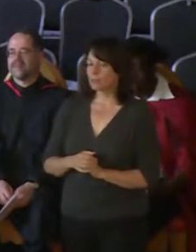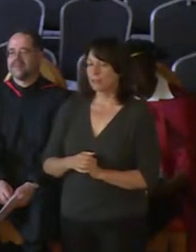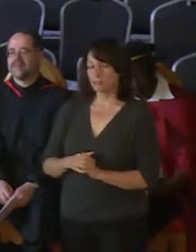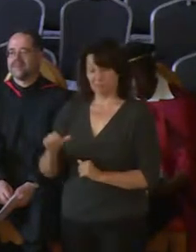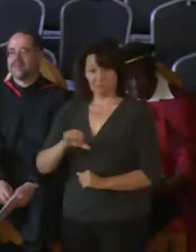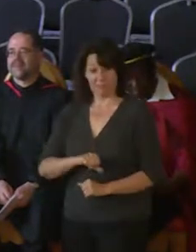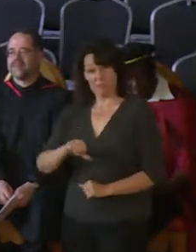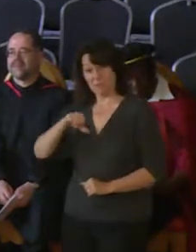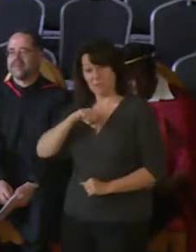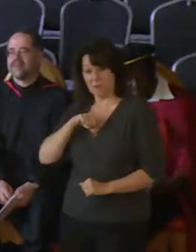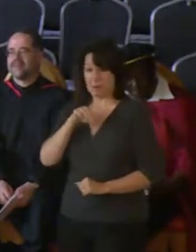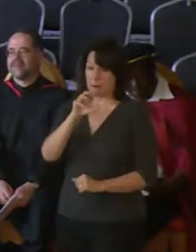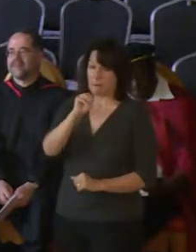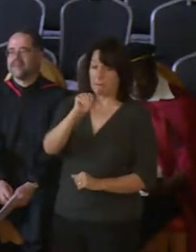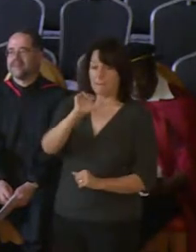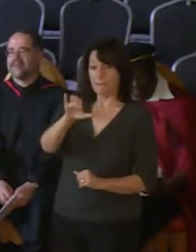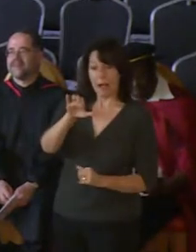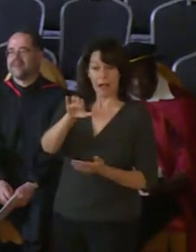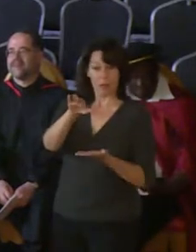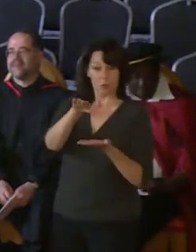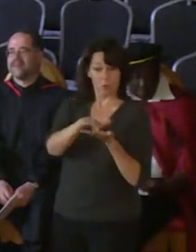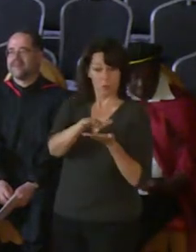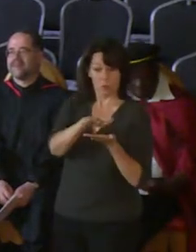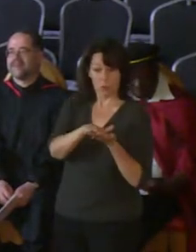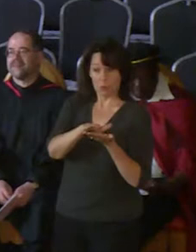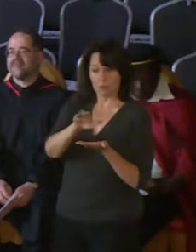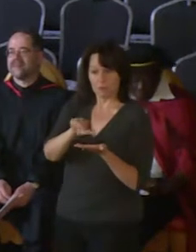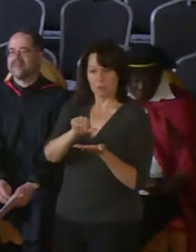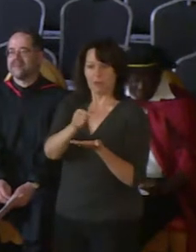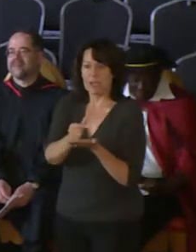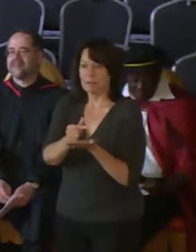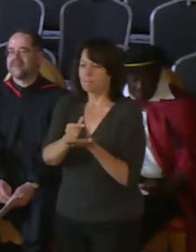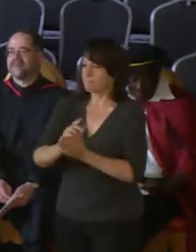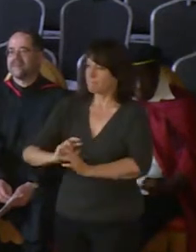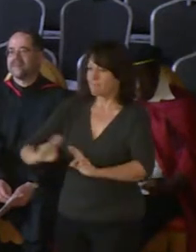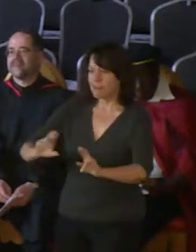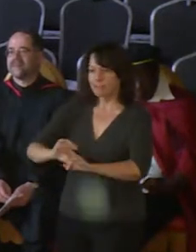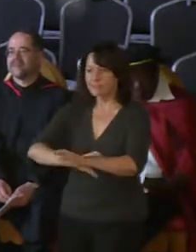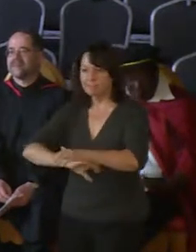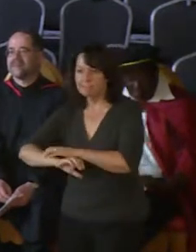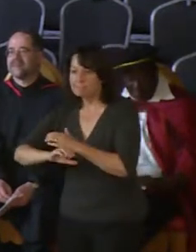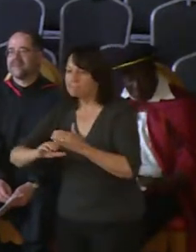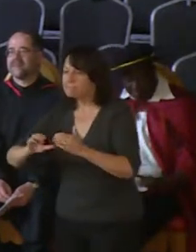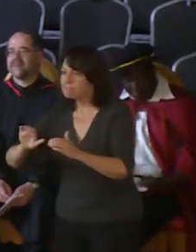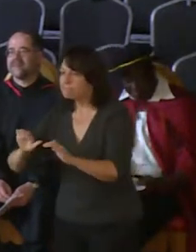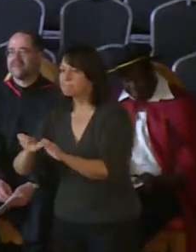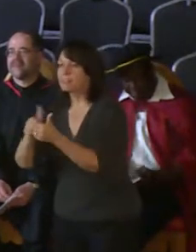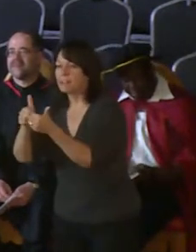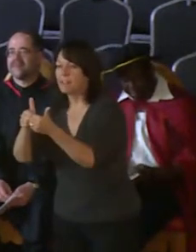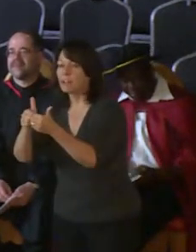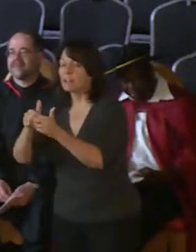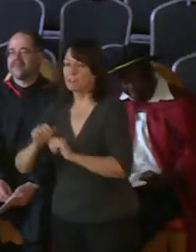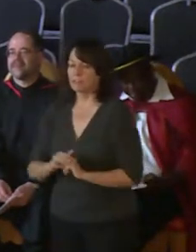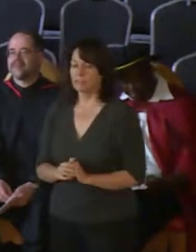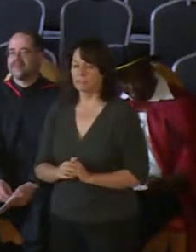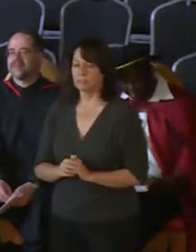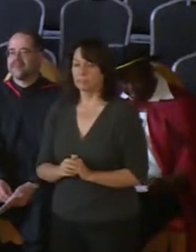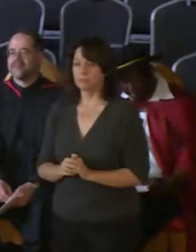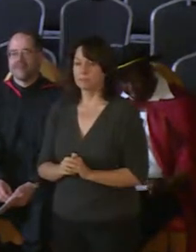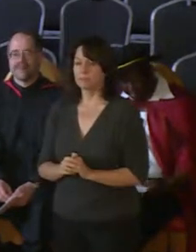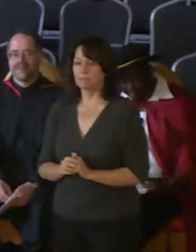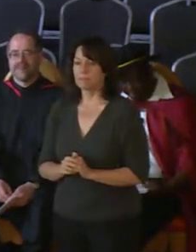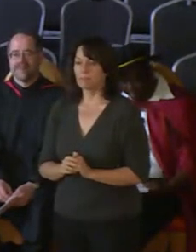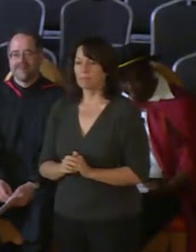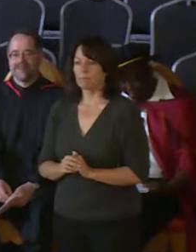proud to be a Mac Institute graduate and anxious to take on the next challenge around the corner.